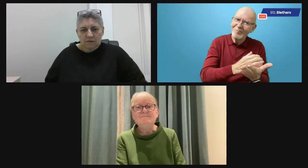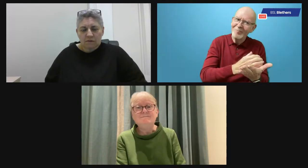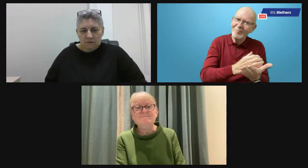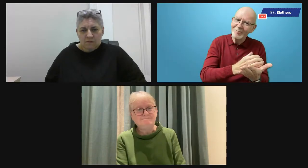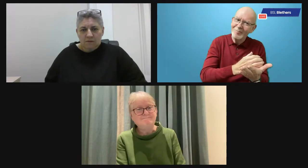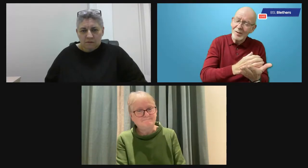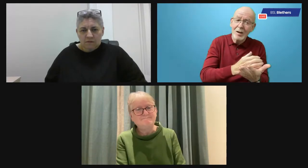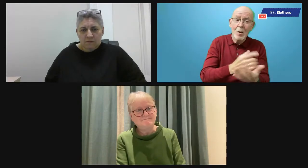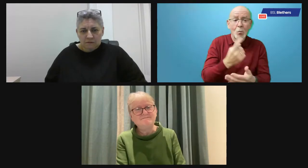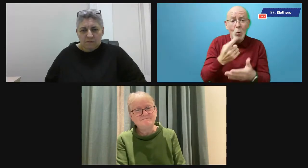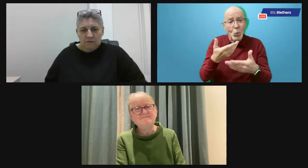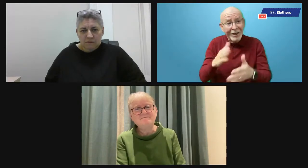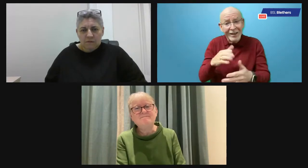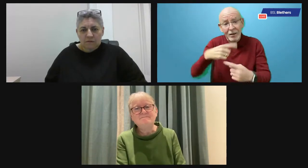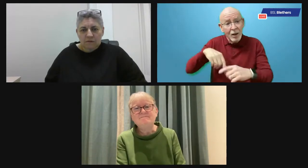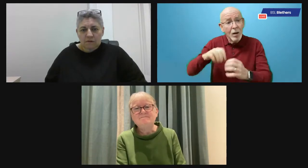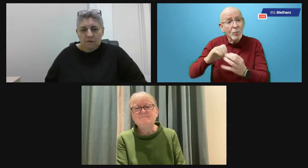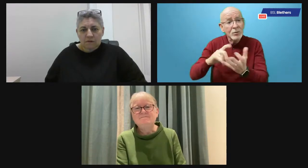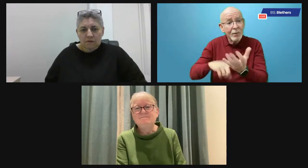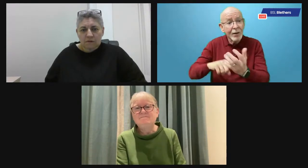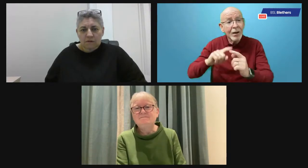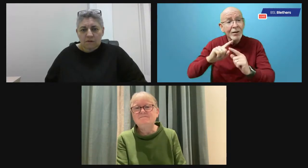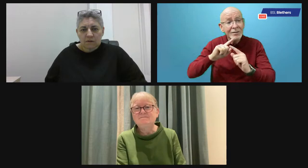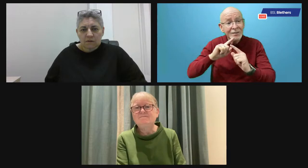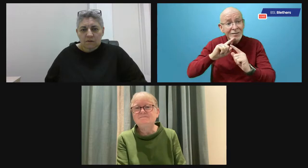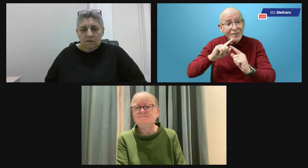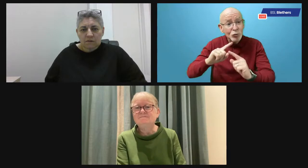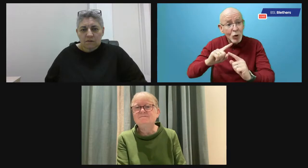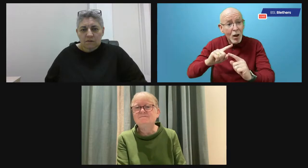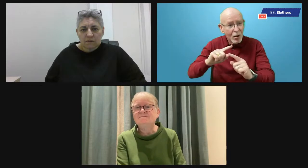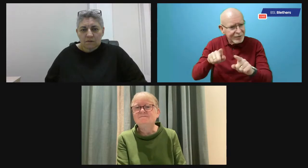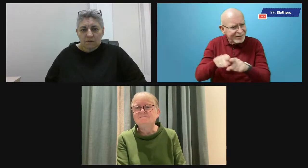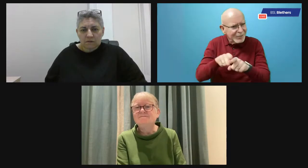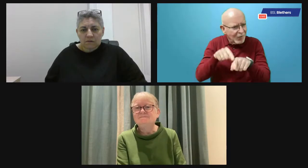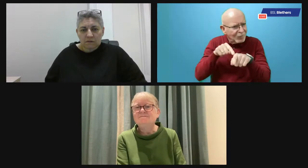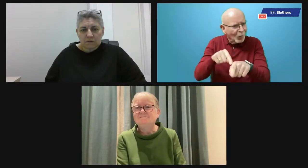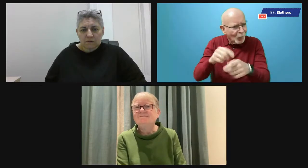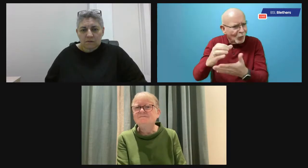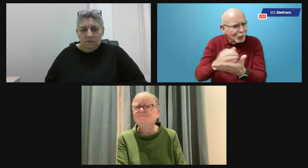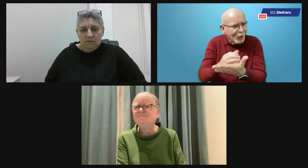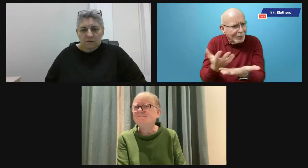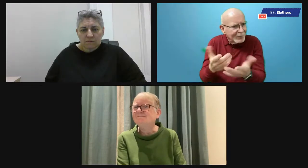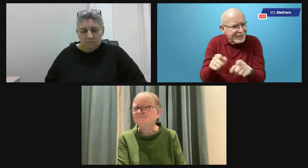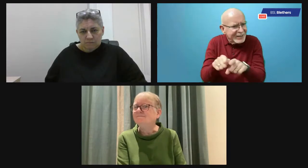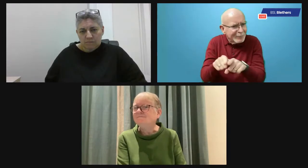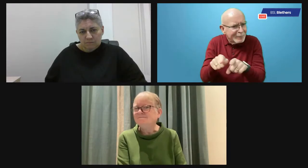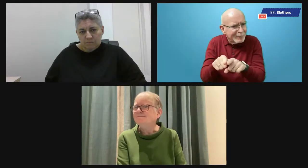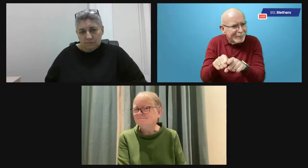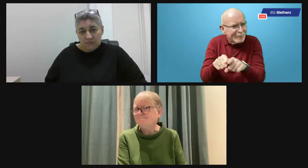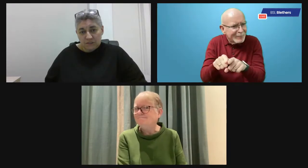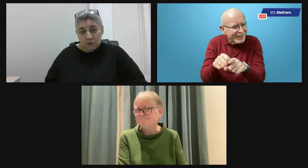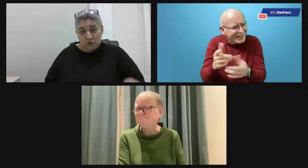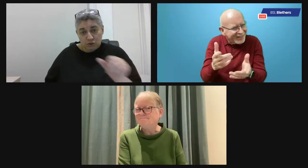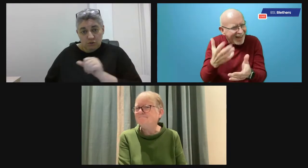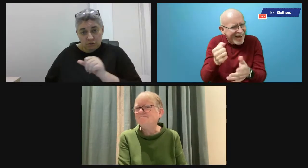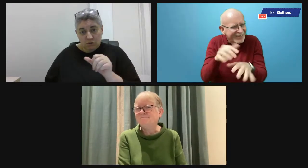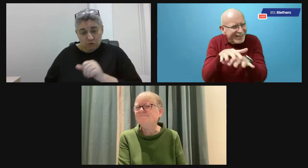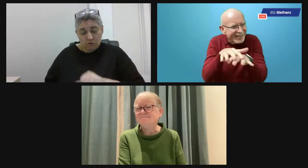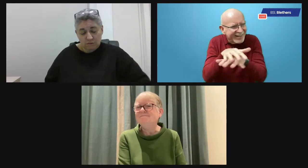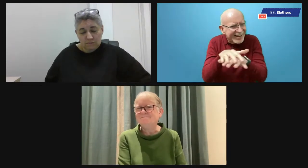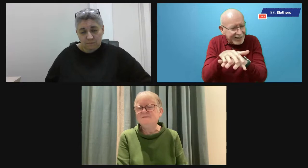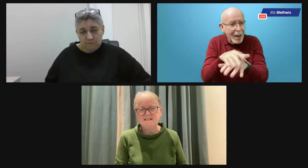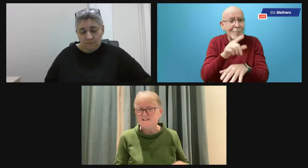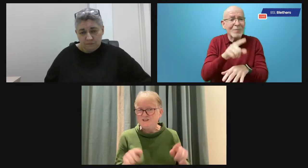curriculum. So you follow that. If you're in a school, you follow the school curriculum. So your BSL teachers in the school, it gives you the